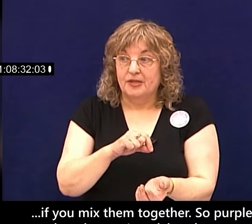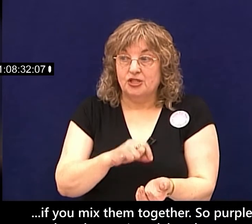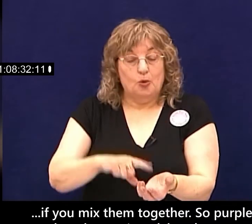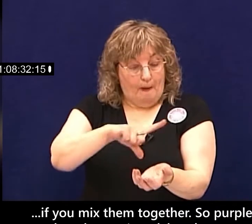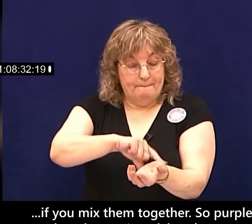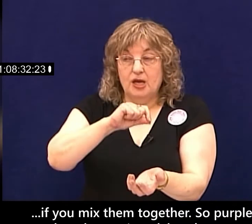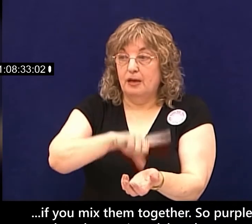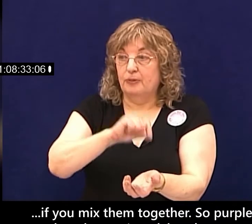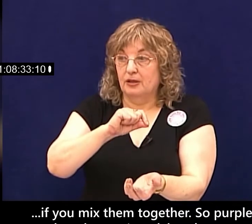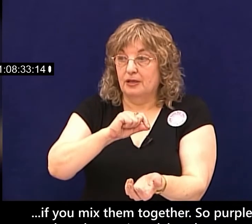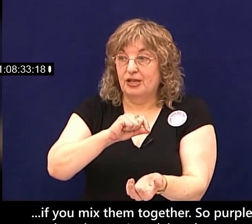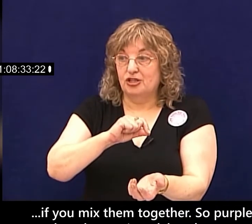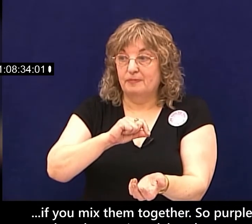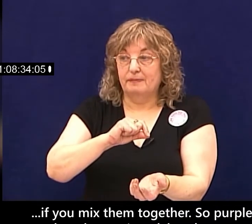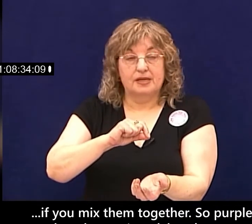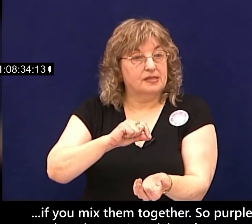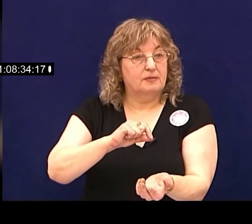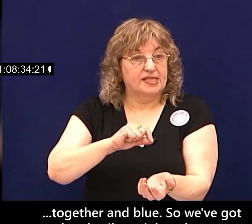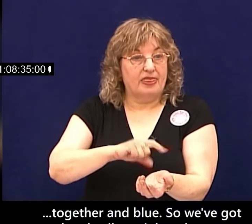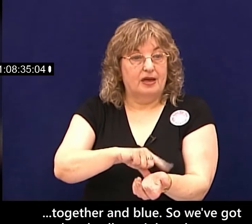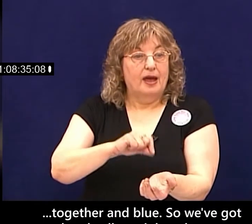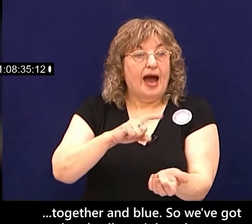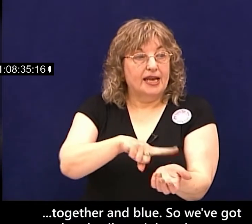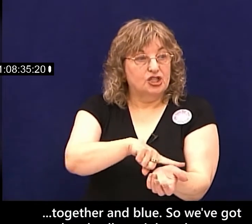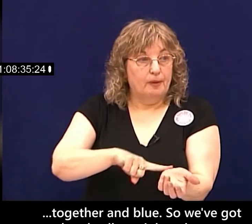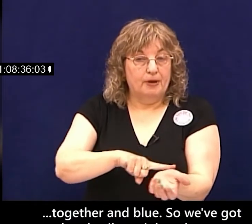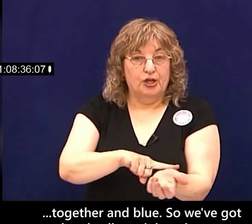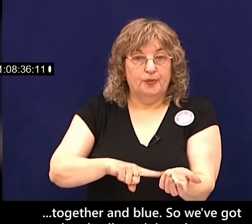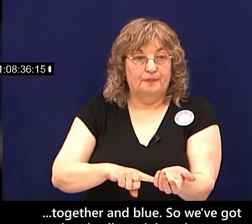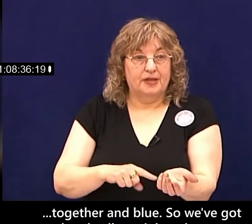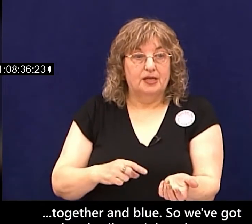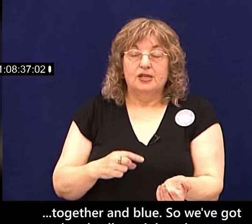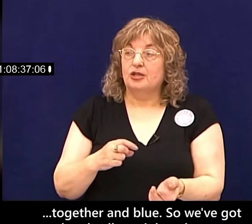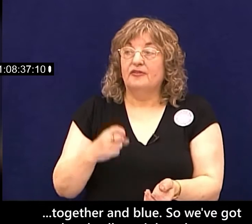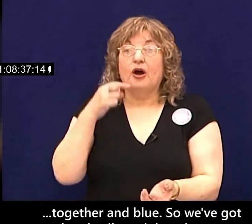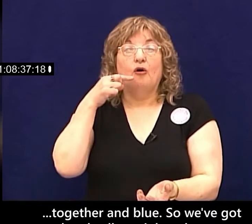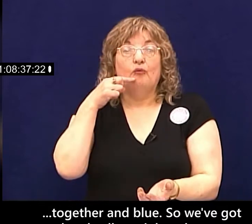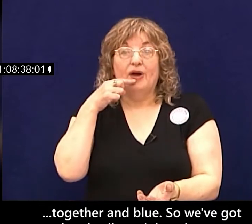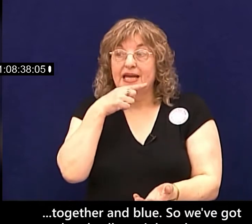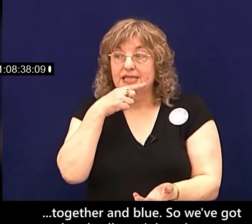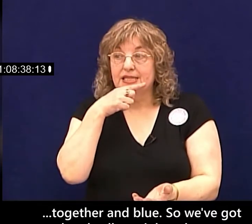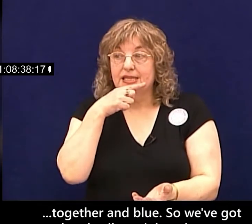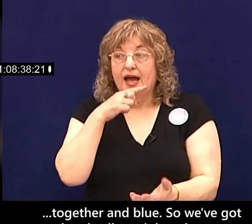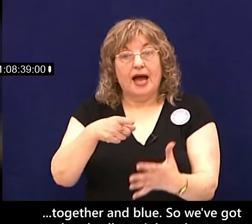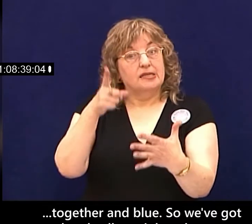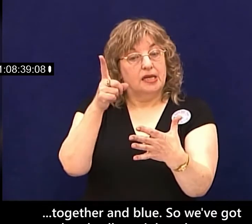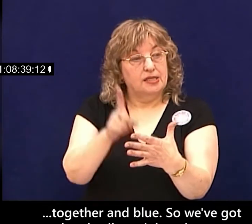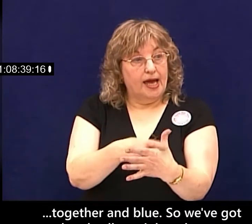So purple, imagine you're mixing them together, and blue. So we've got red and